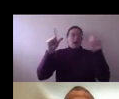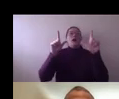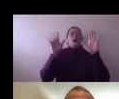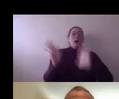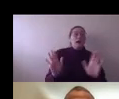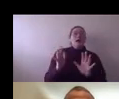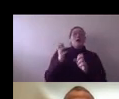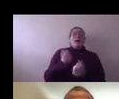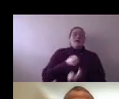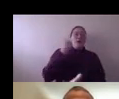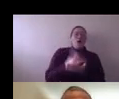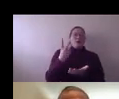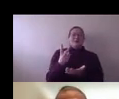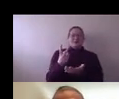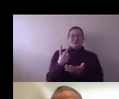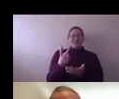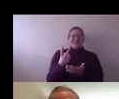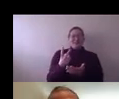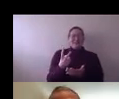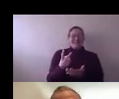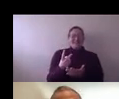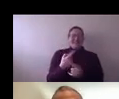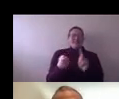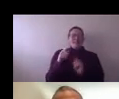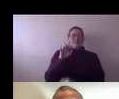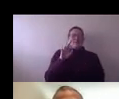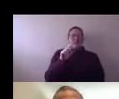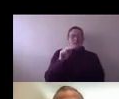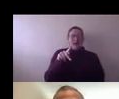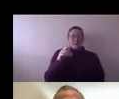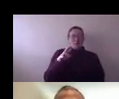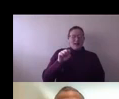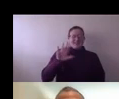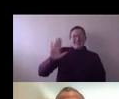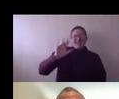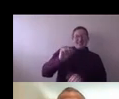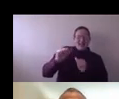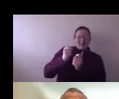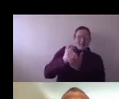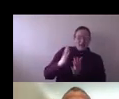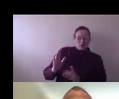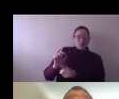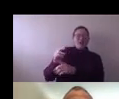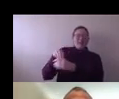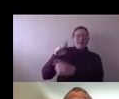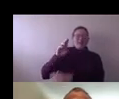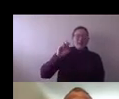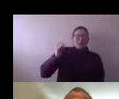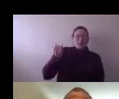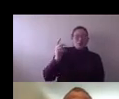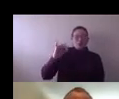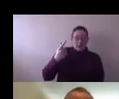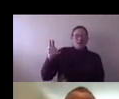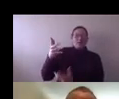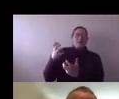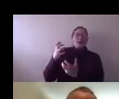get his authorization by Frank Press, who was his science advisor then in Beijing, for China to send